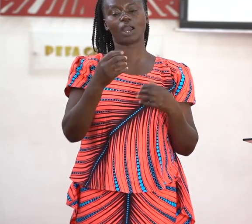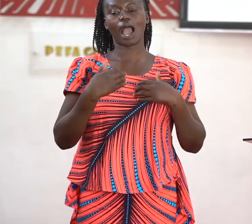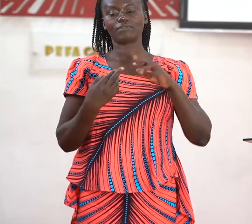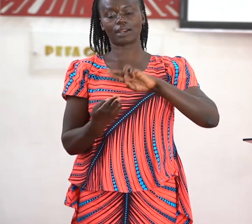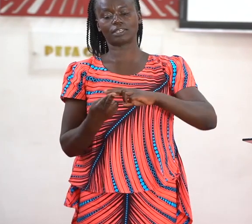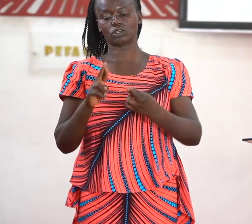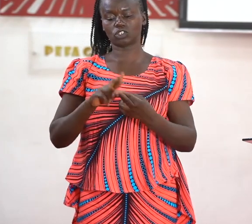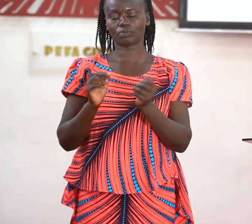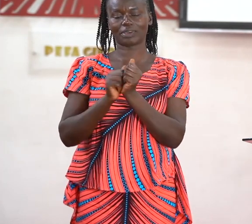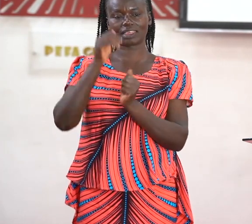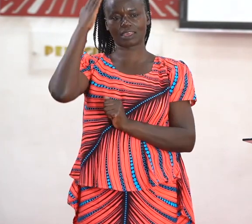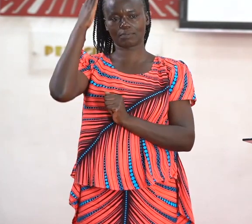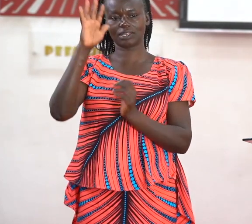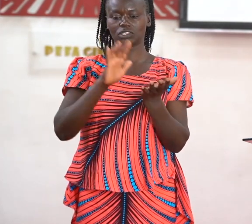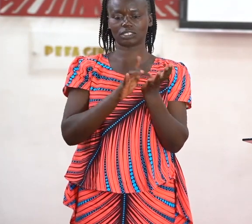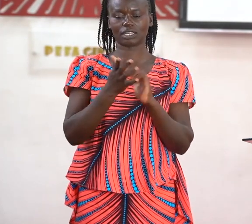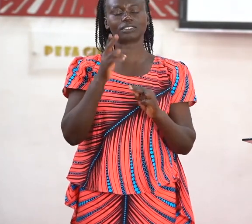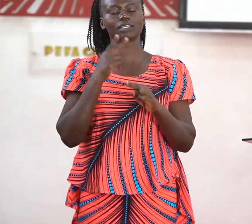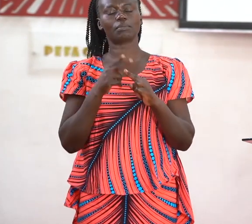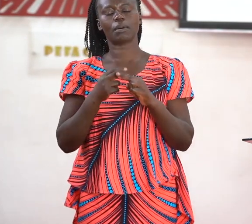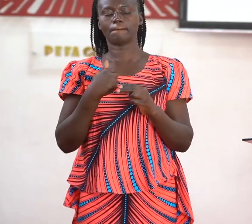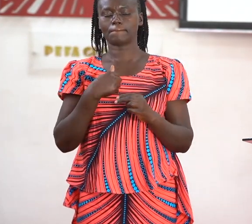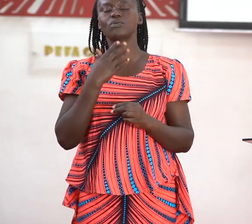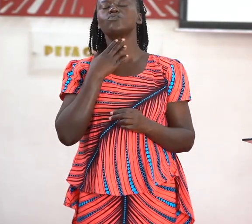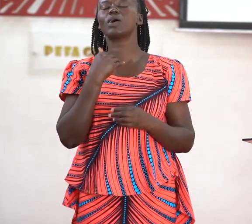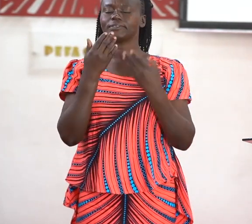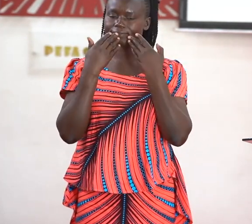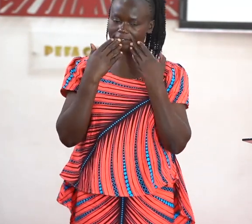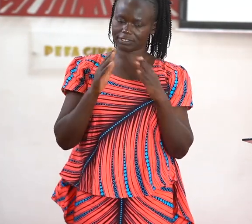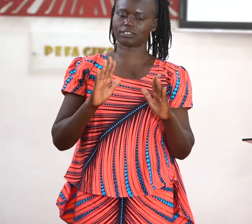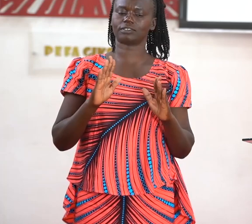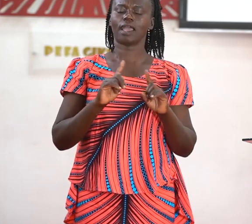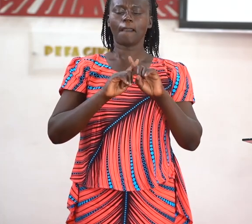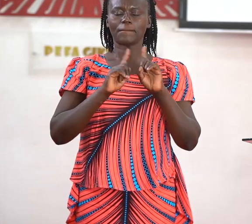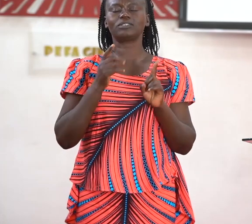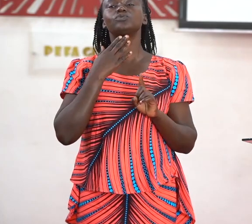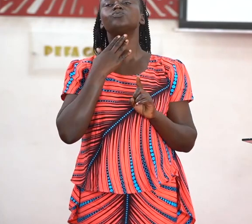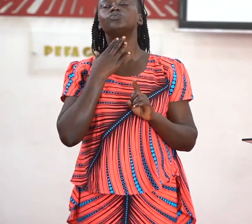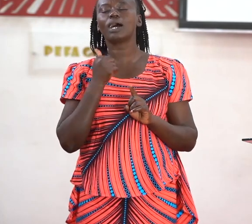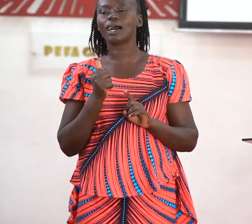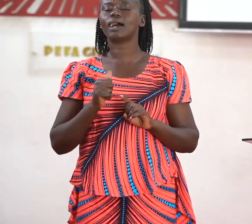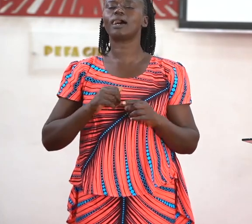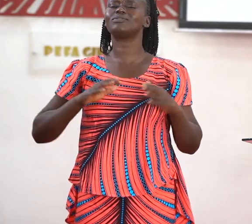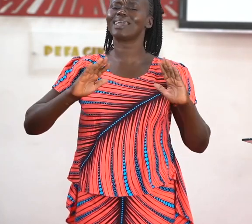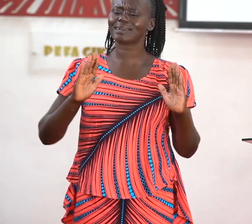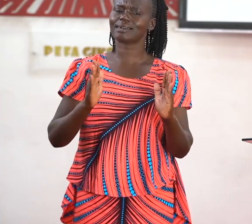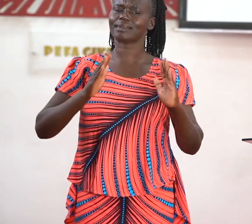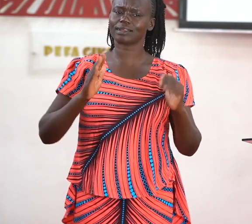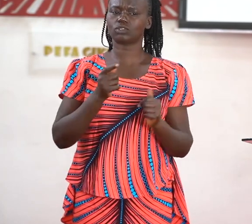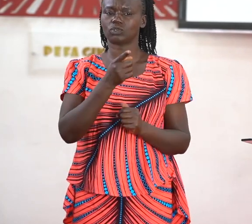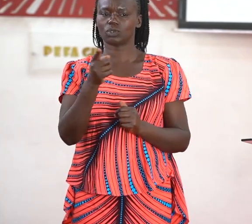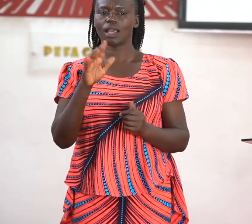the name of Jesus. I want to end there, but I want to just admonish you. I just want to urge you